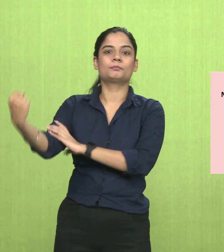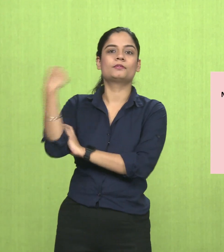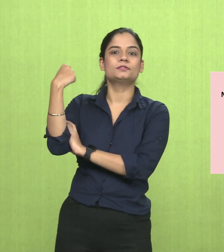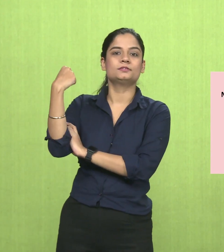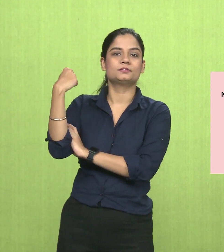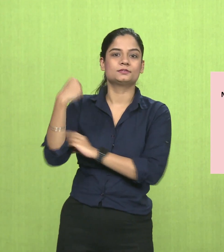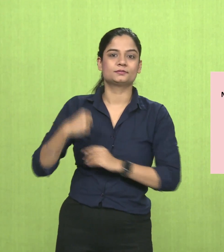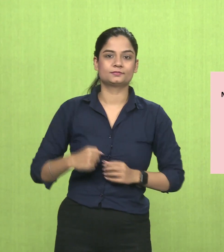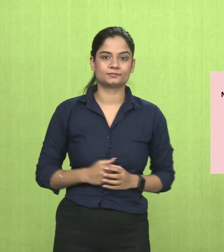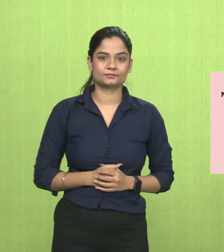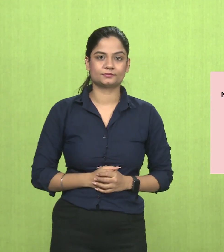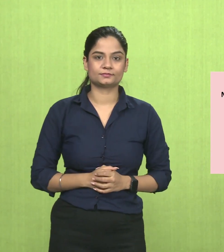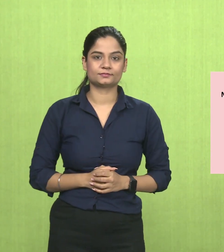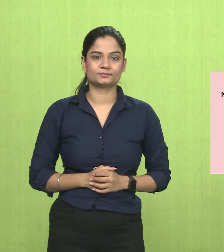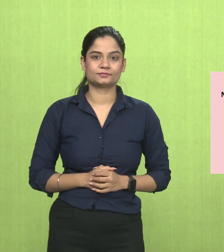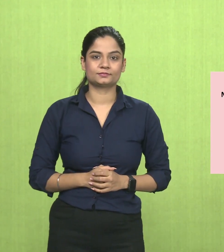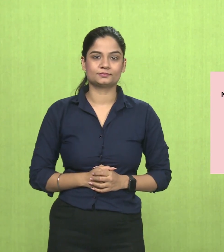which gives us energy.